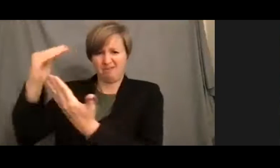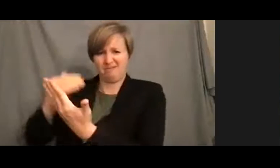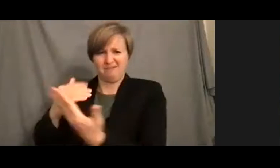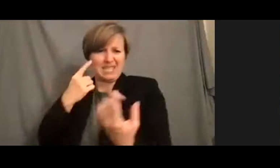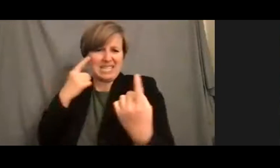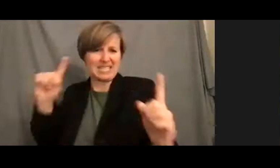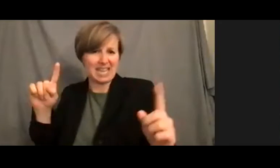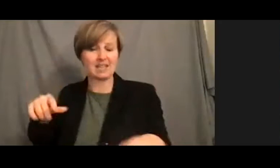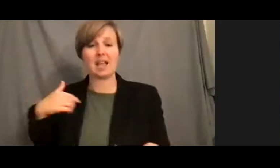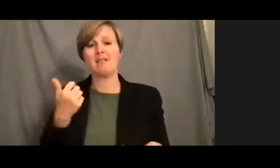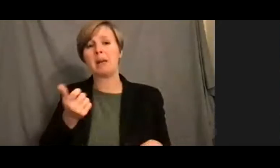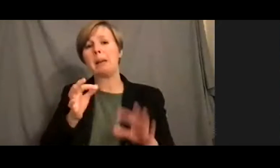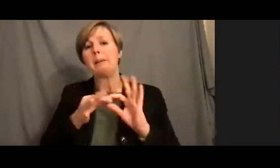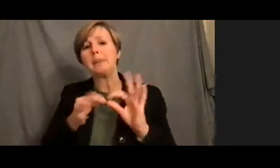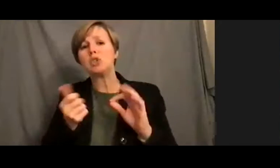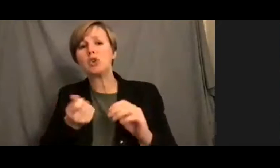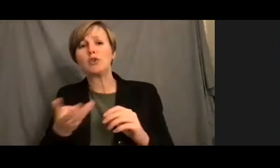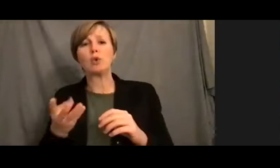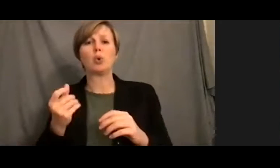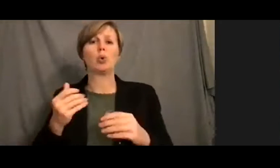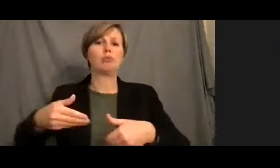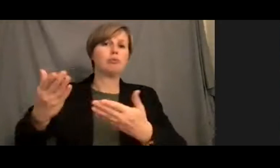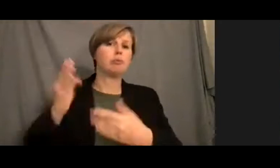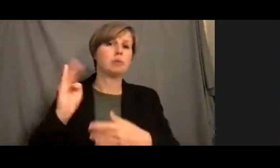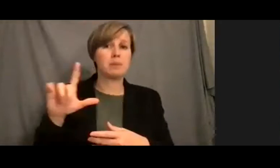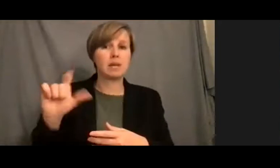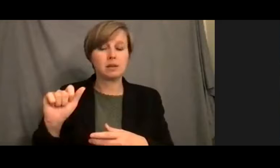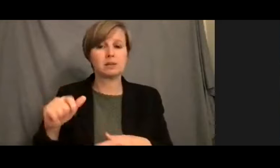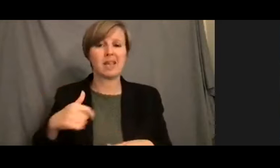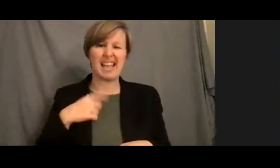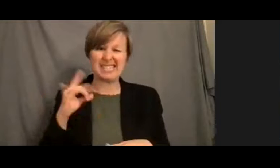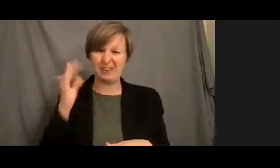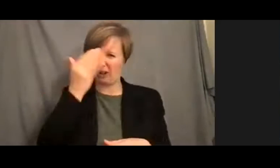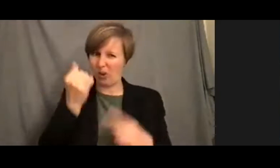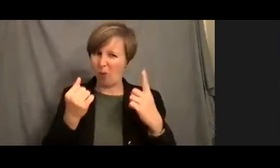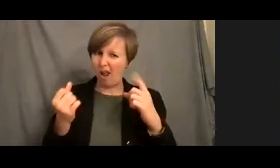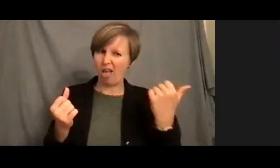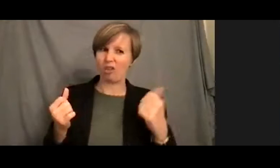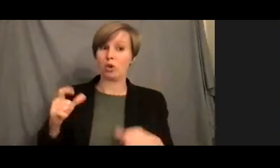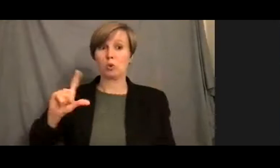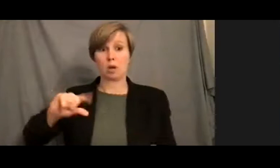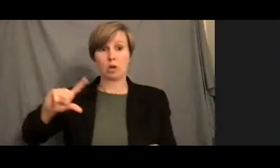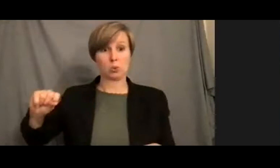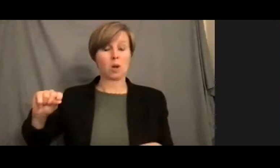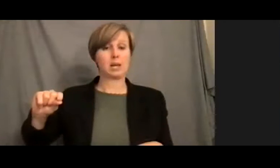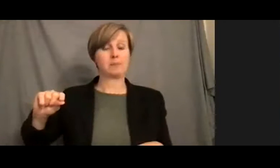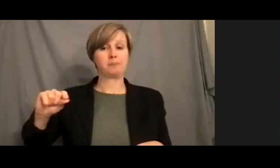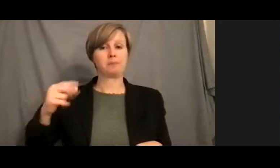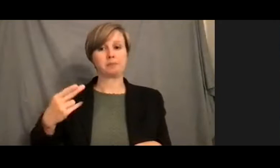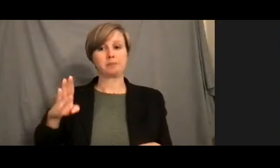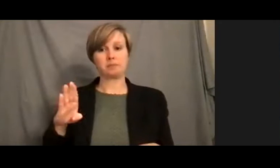a couple of the bills that I've been successful in. I forgot another one back in 2020, which was